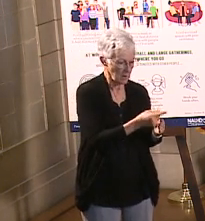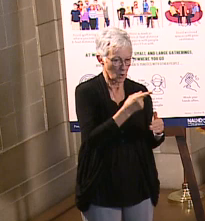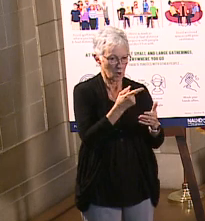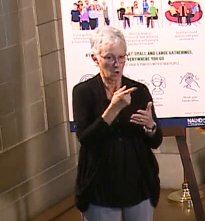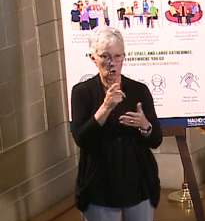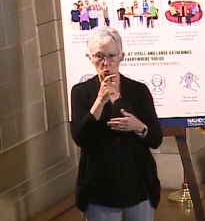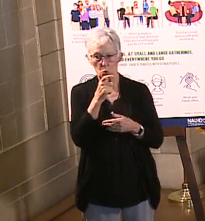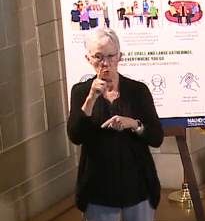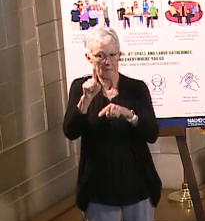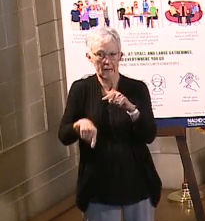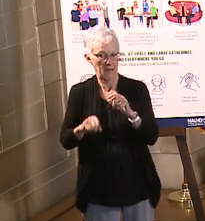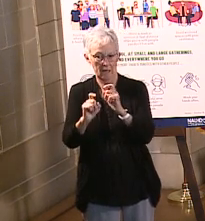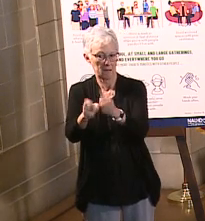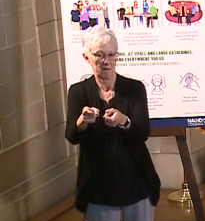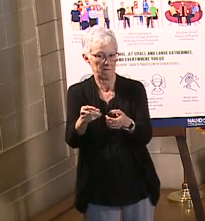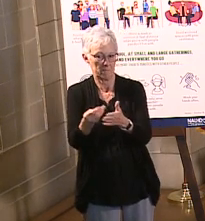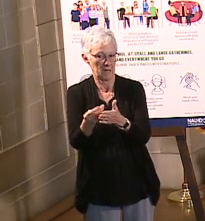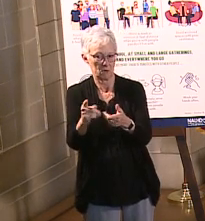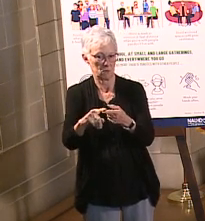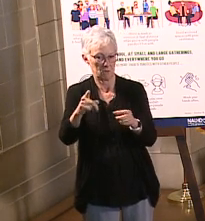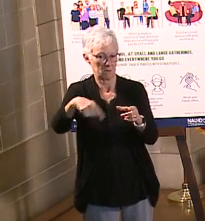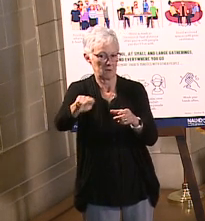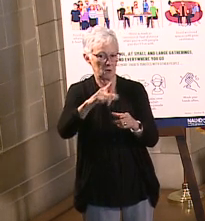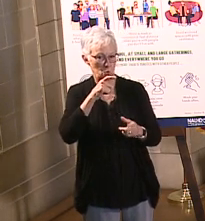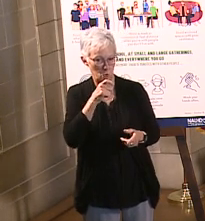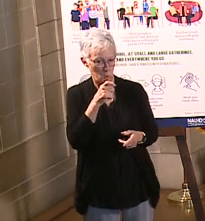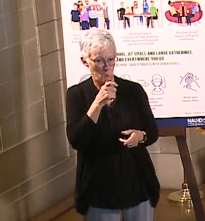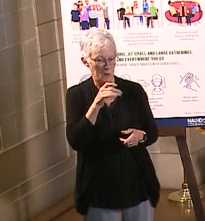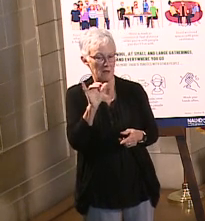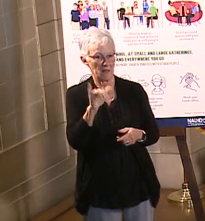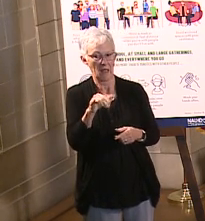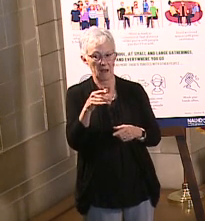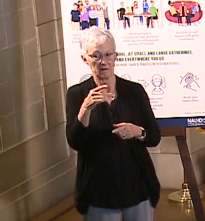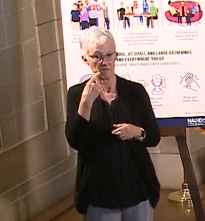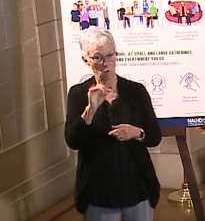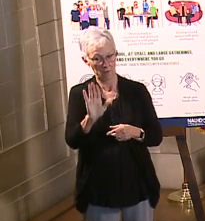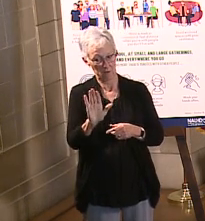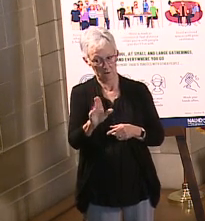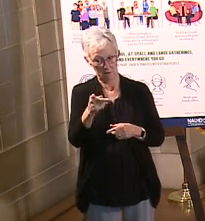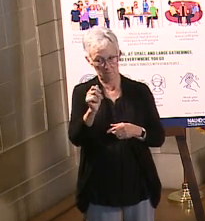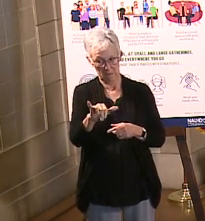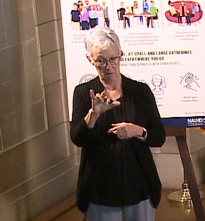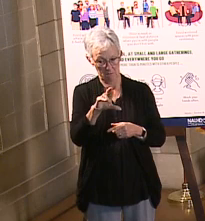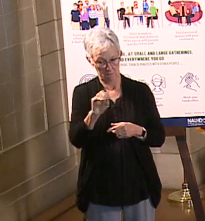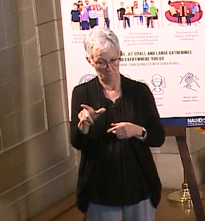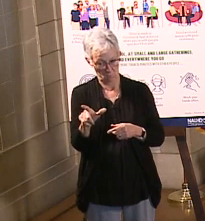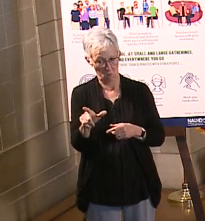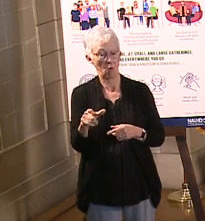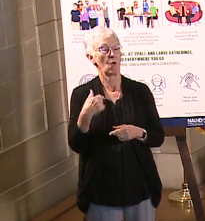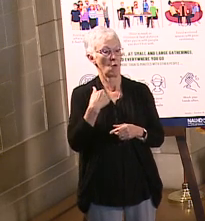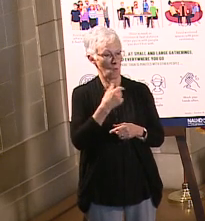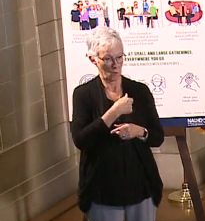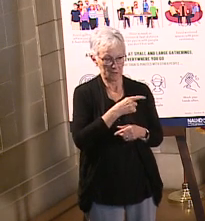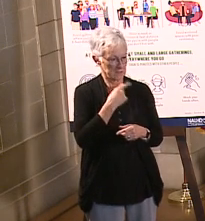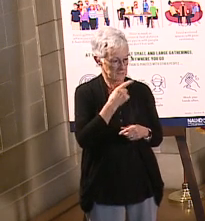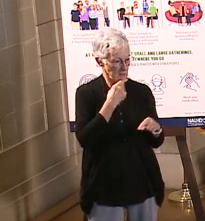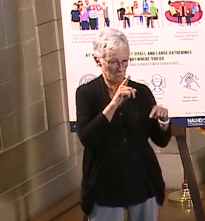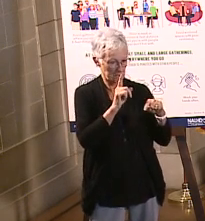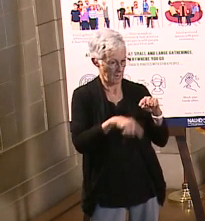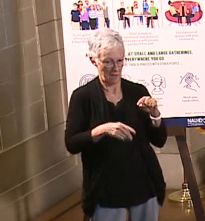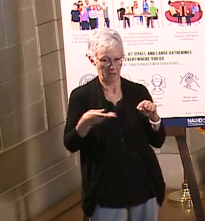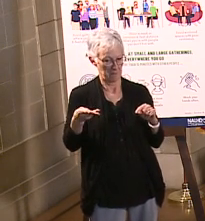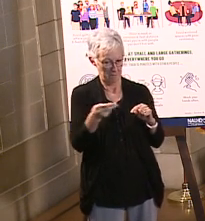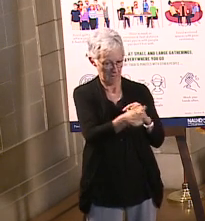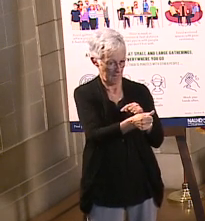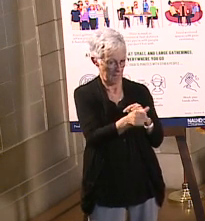regard to the presumed payroll, that was something that, again, was an evolving issue. So we made that decision, I think it was sometime in July with